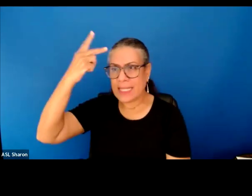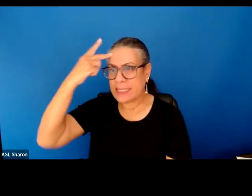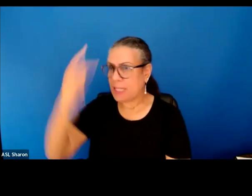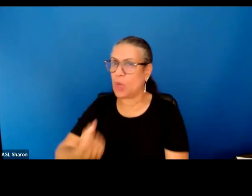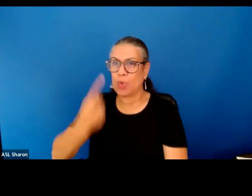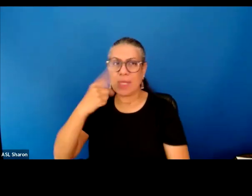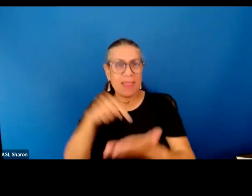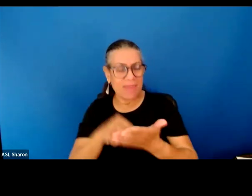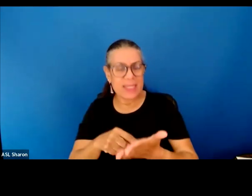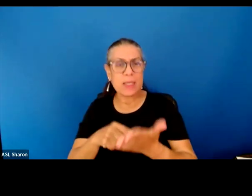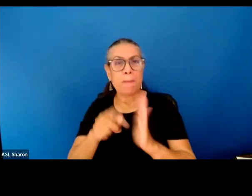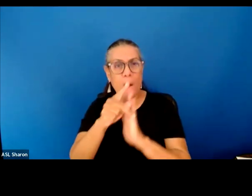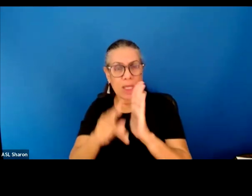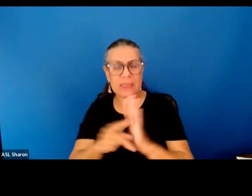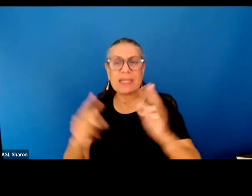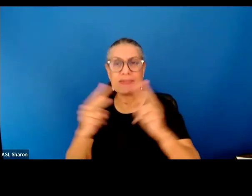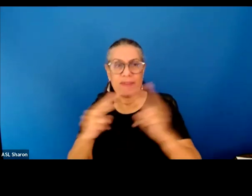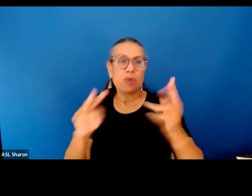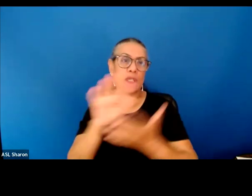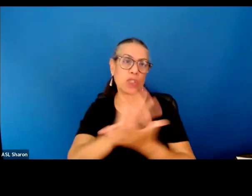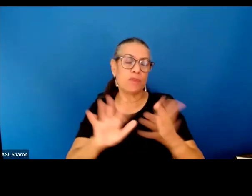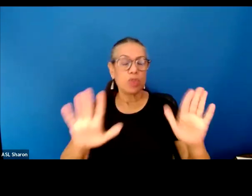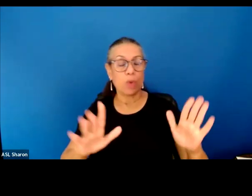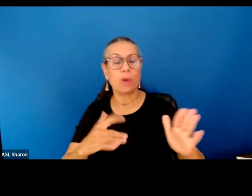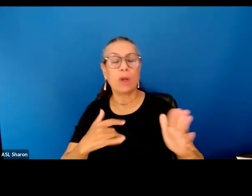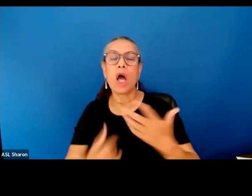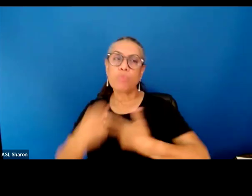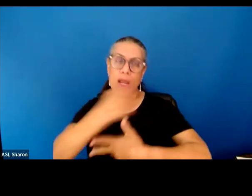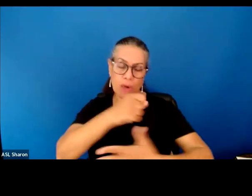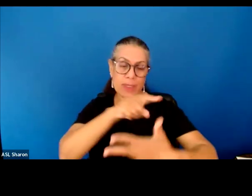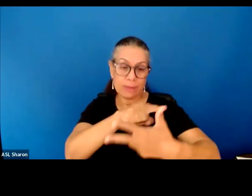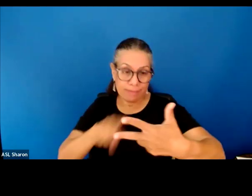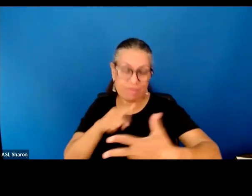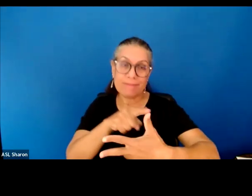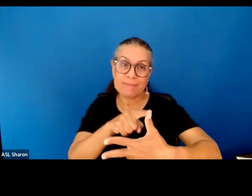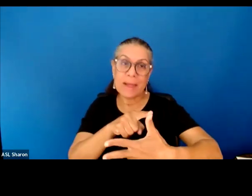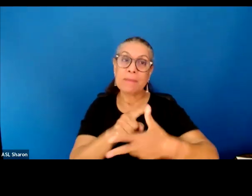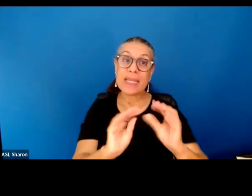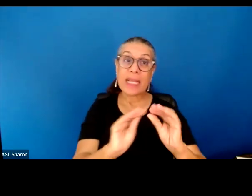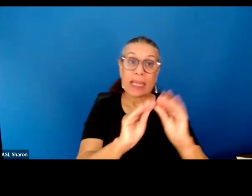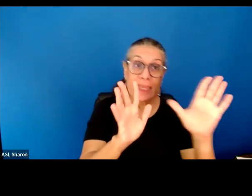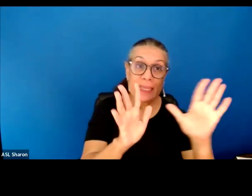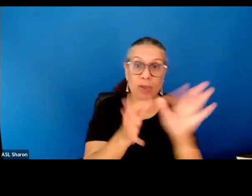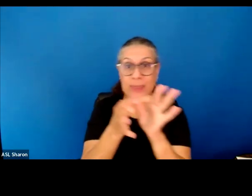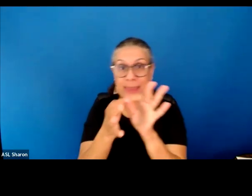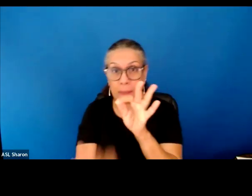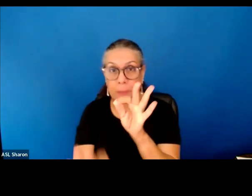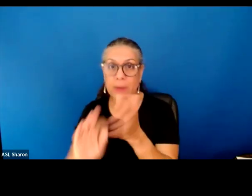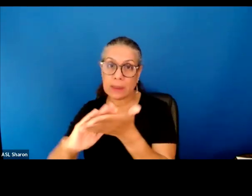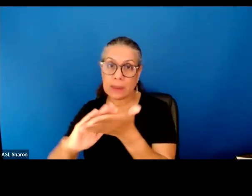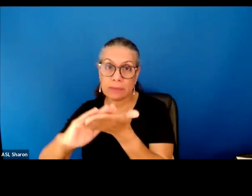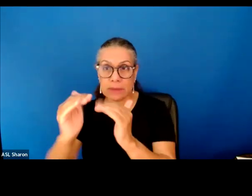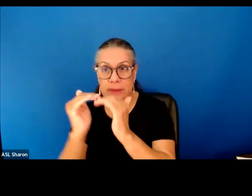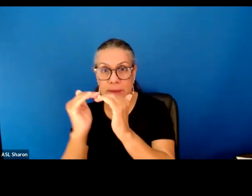the implementation of the policy. So appreciate that that's a priority. You mentioned that some of the potential scenarios